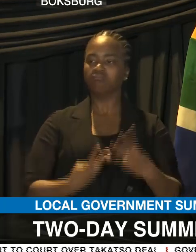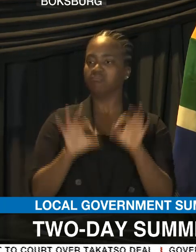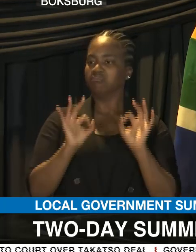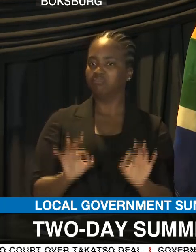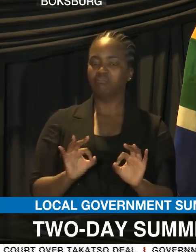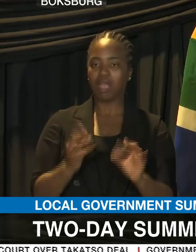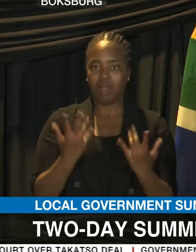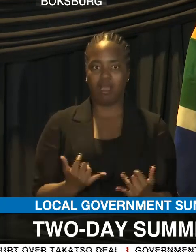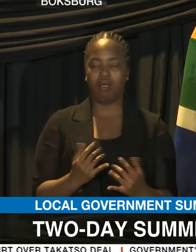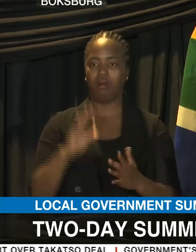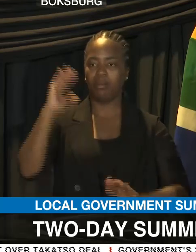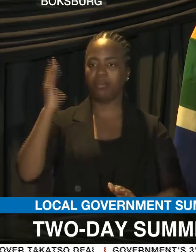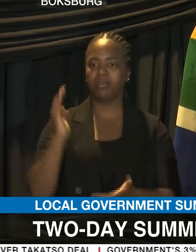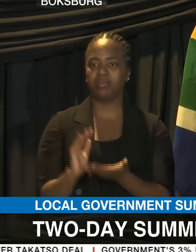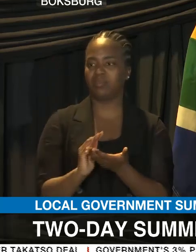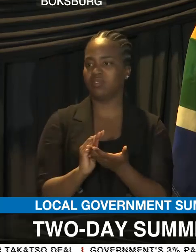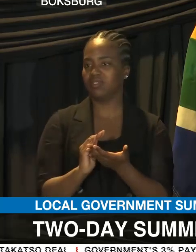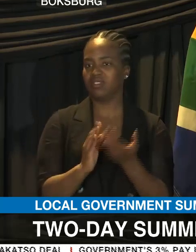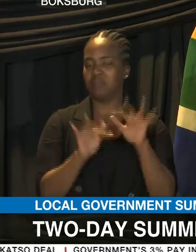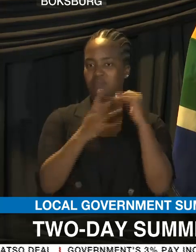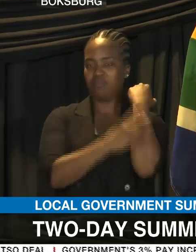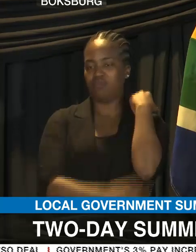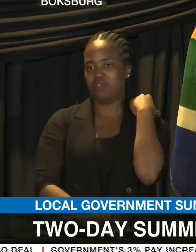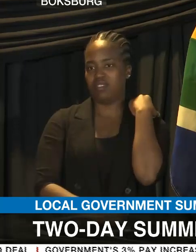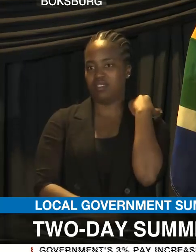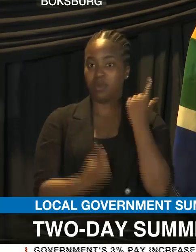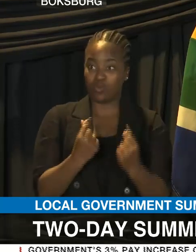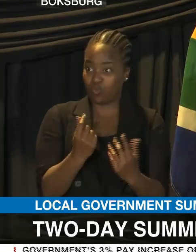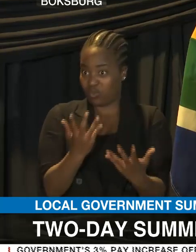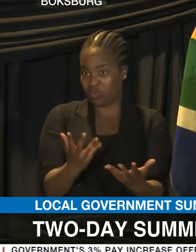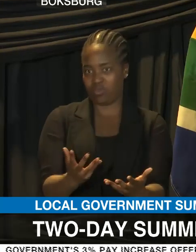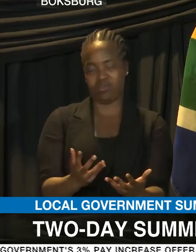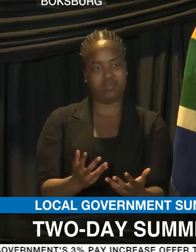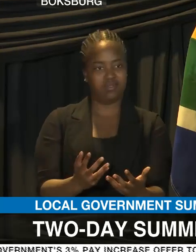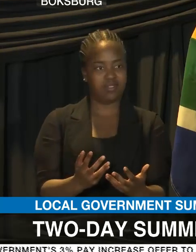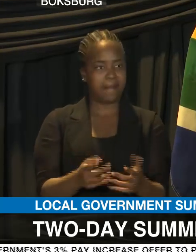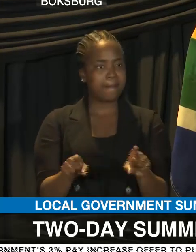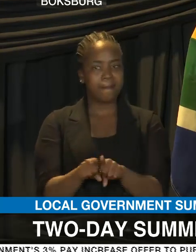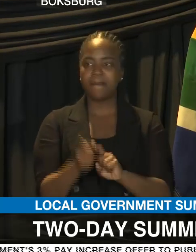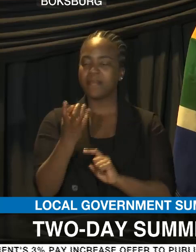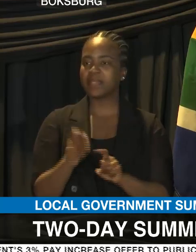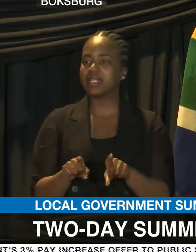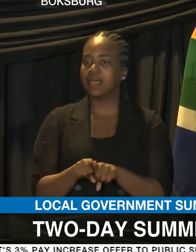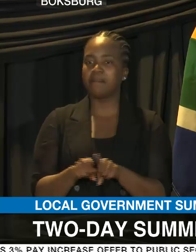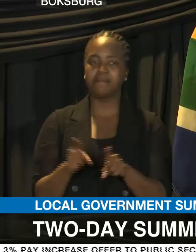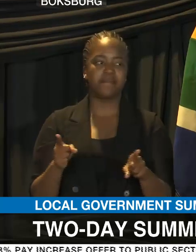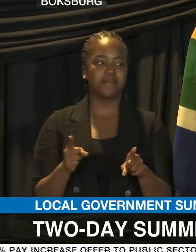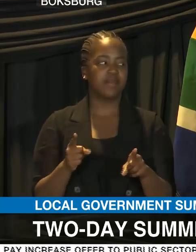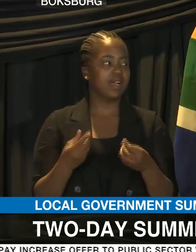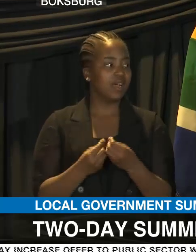of underlying conditions that fostered what I would say is an